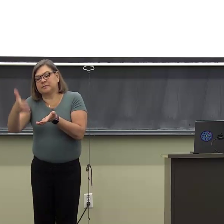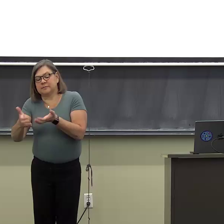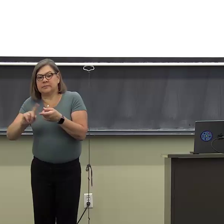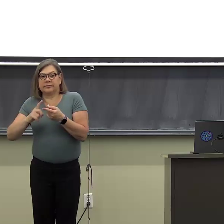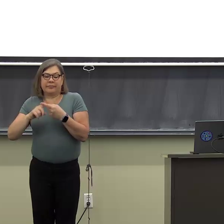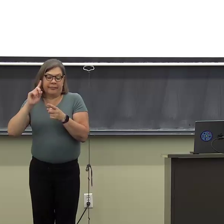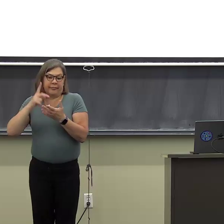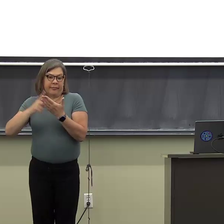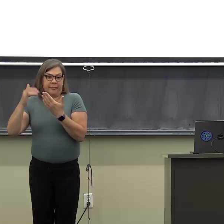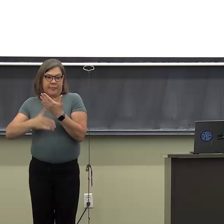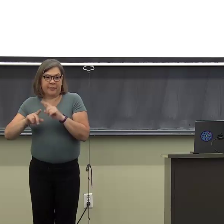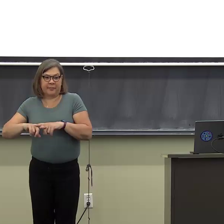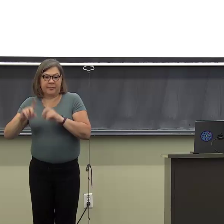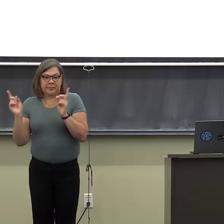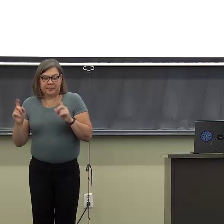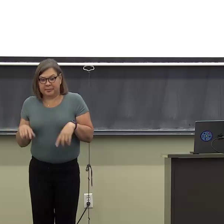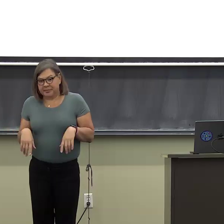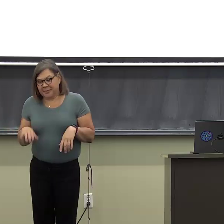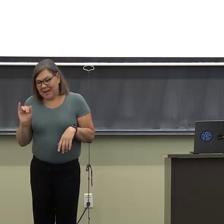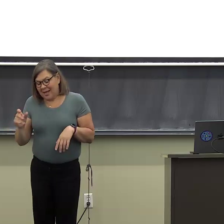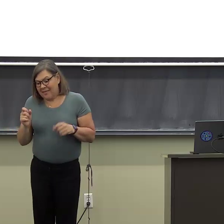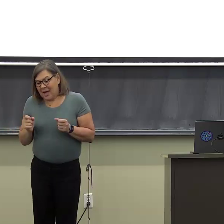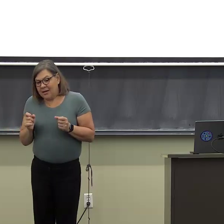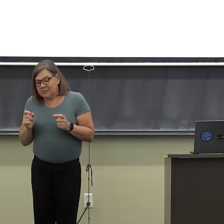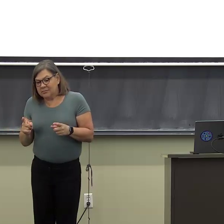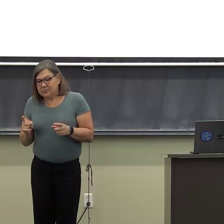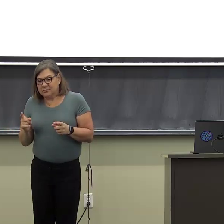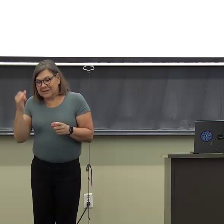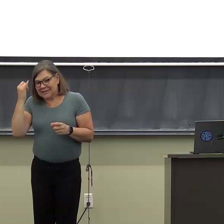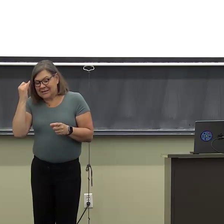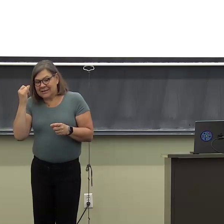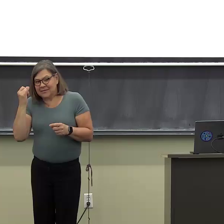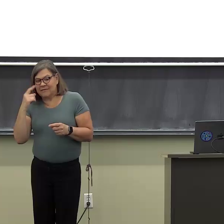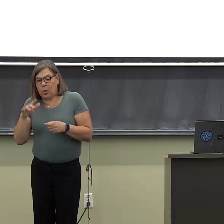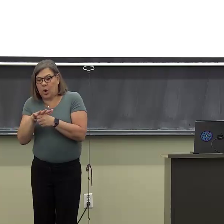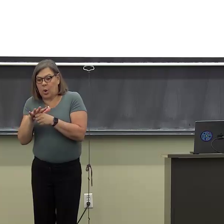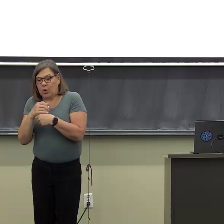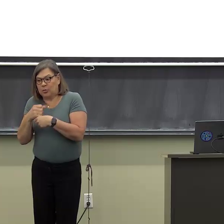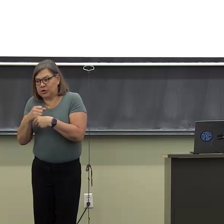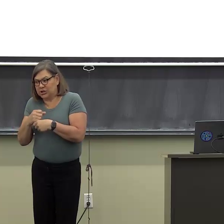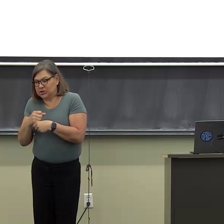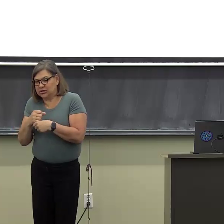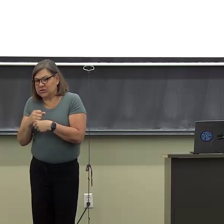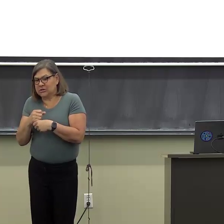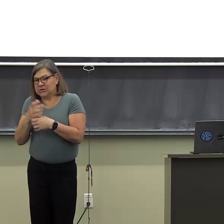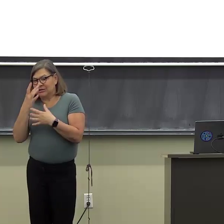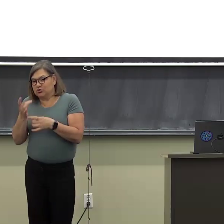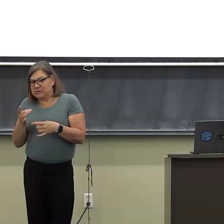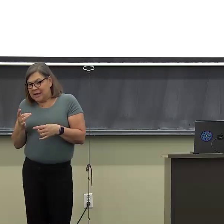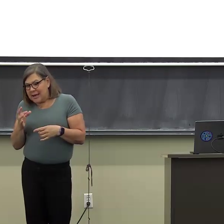differently? And that sparked my interest in local production, and how we can actually